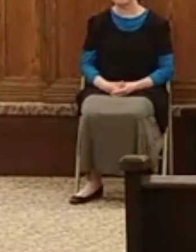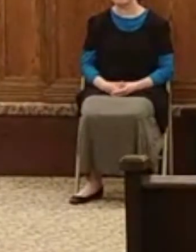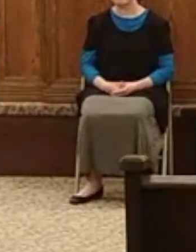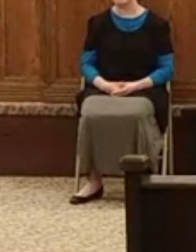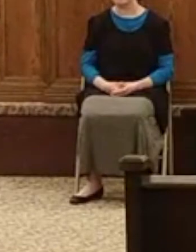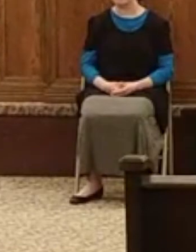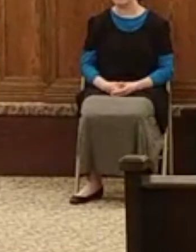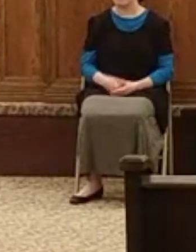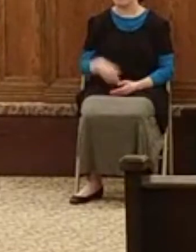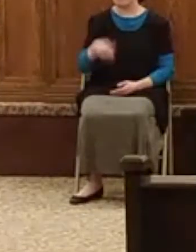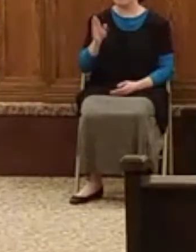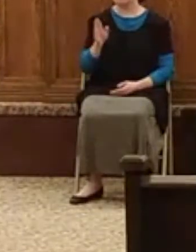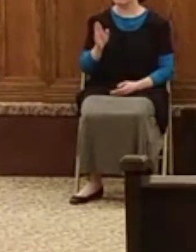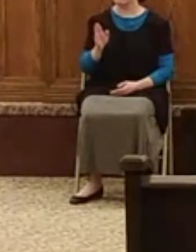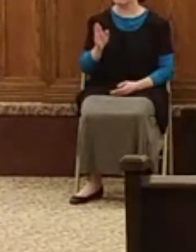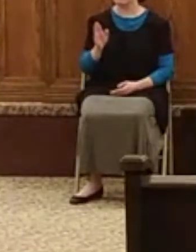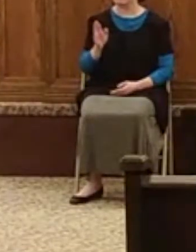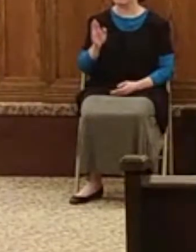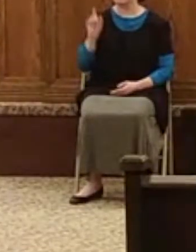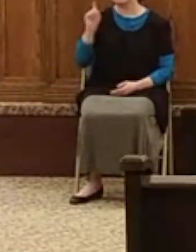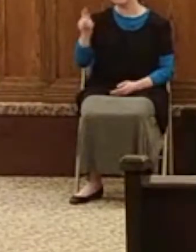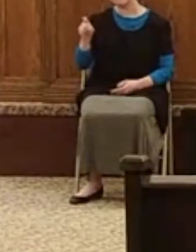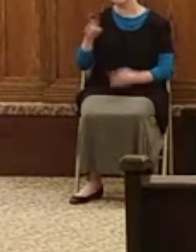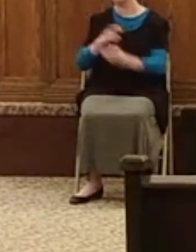You raise your hand, you're the first one to need to be the altar.